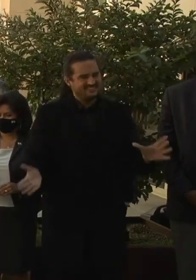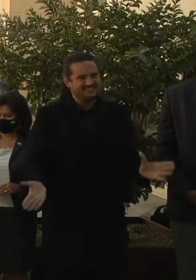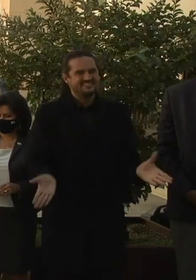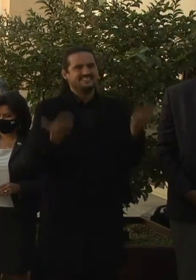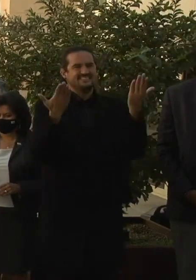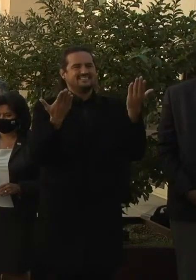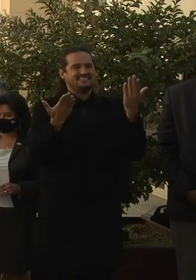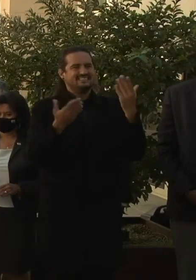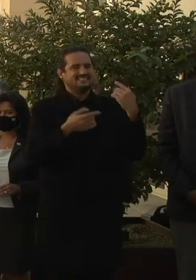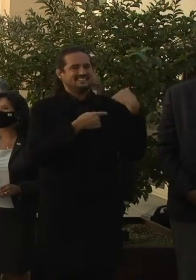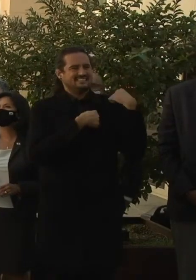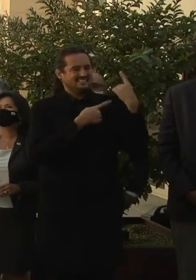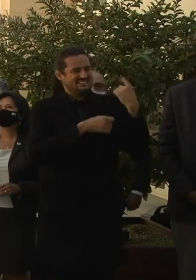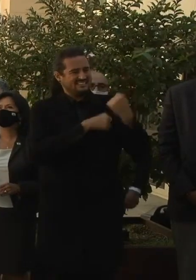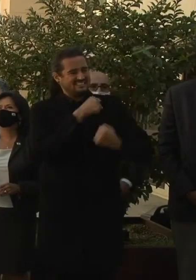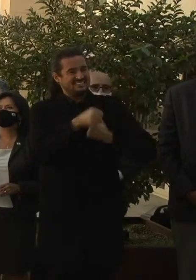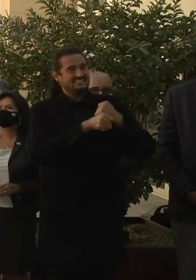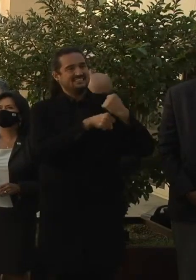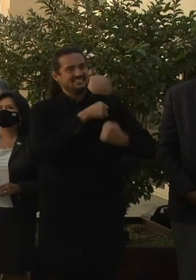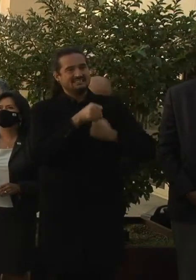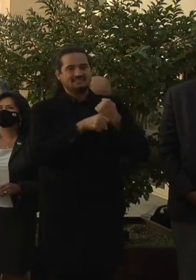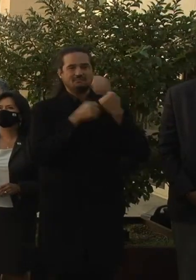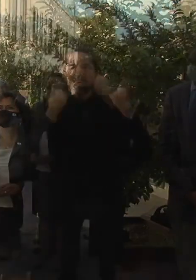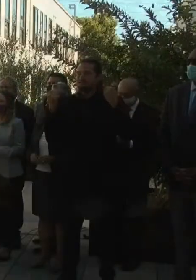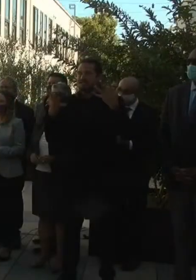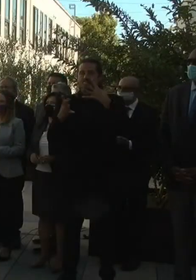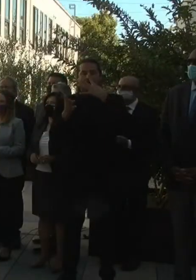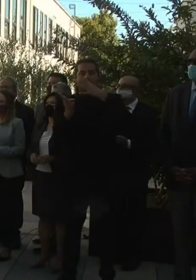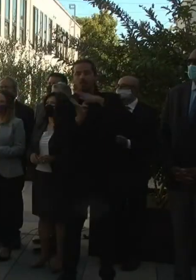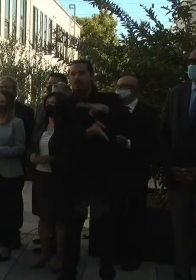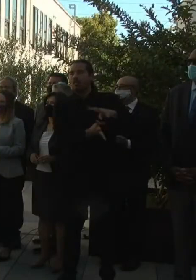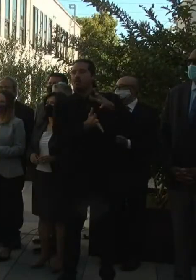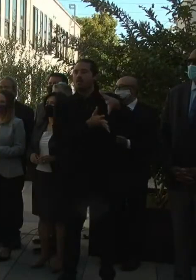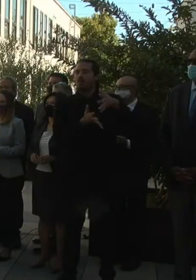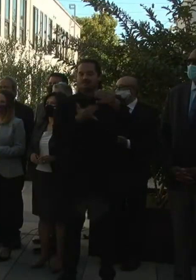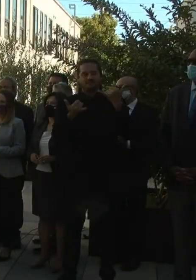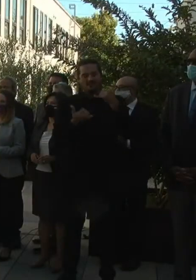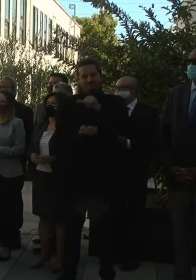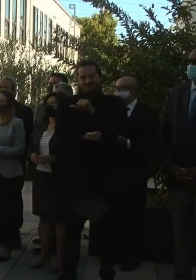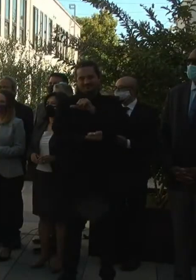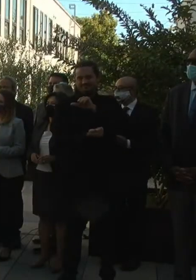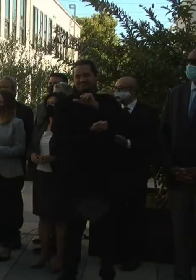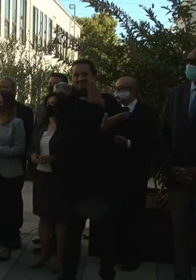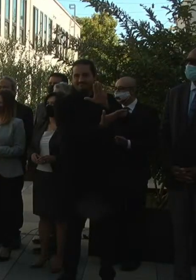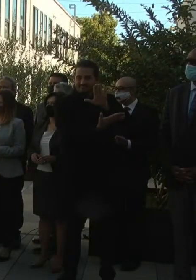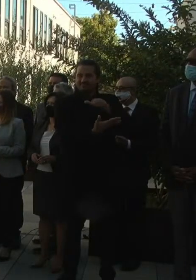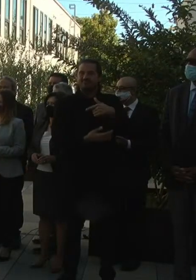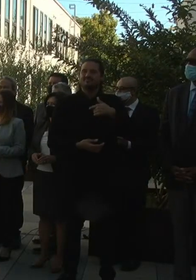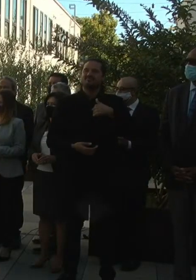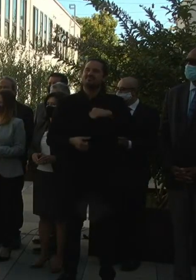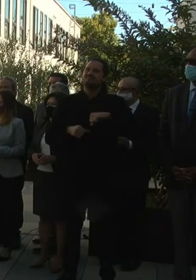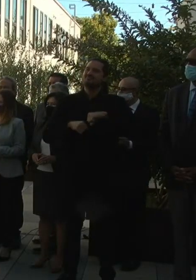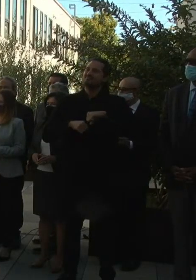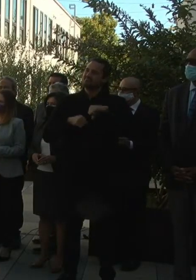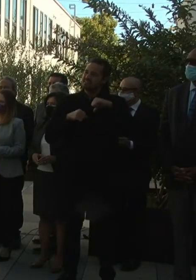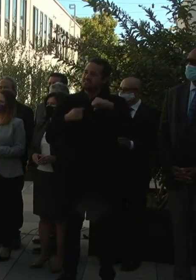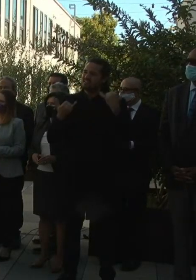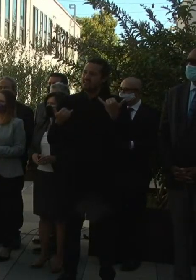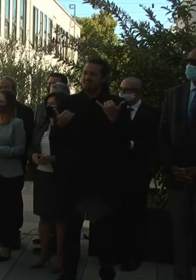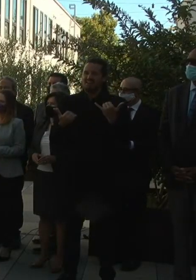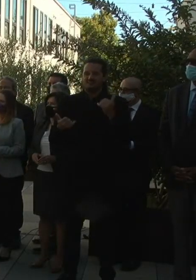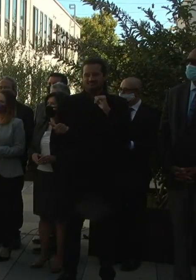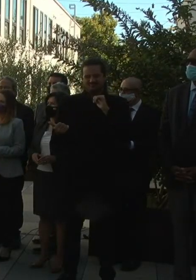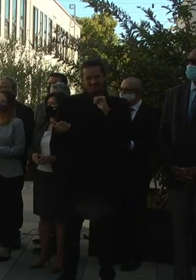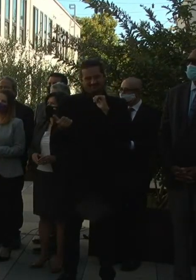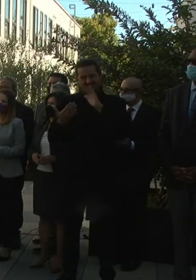that neglect. And so that's what we're endeavoring to do. And so I'm proud today when I not only signed these bills, but when I